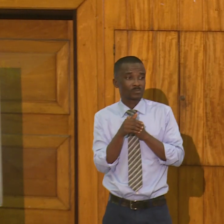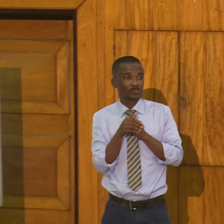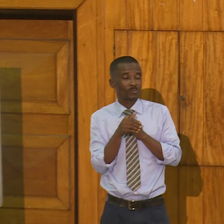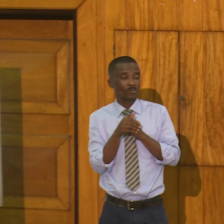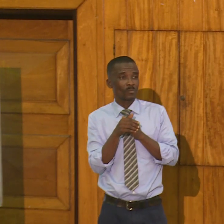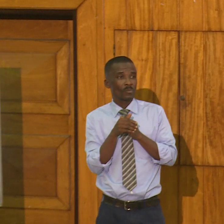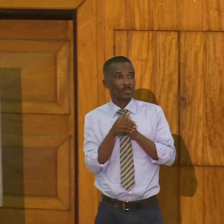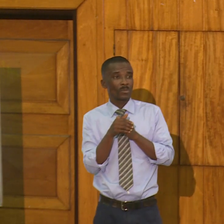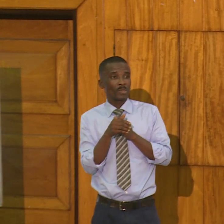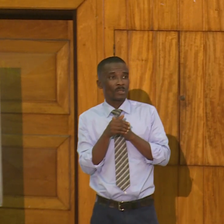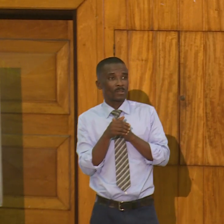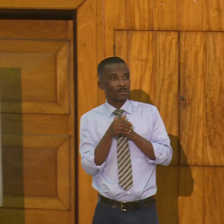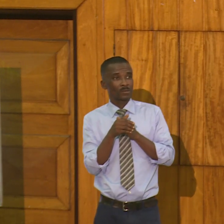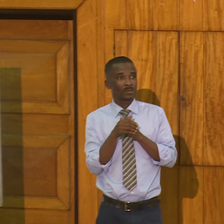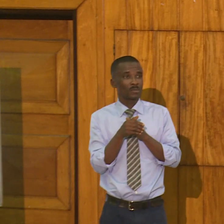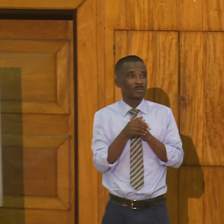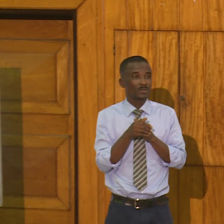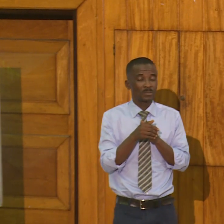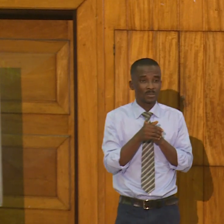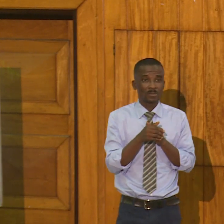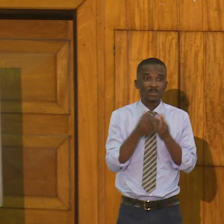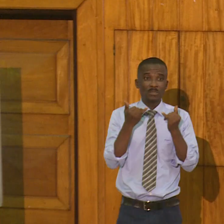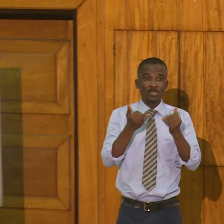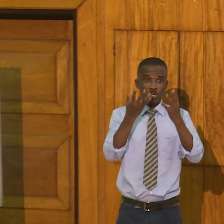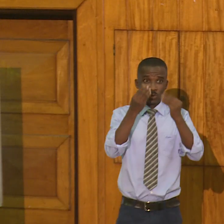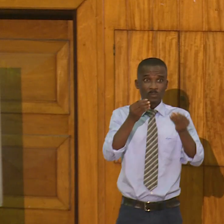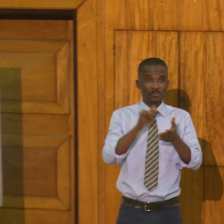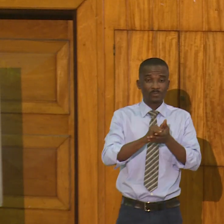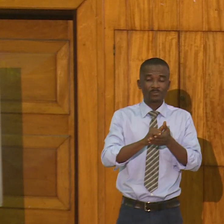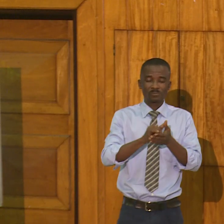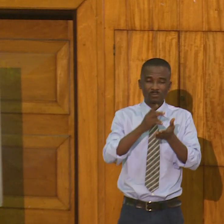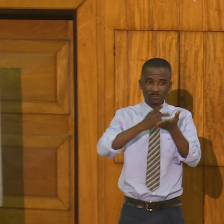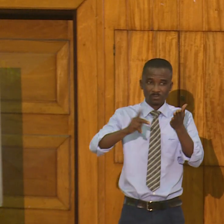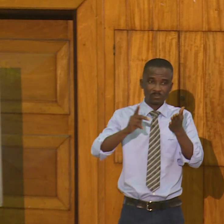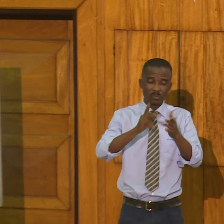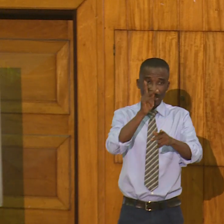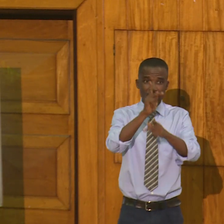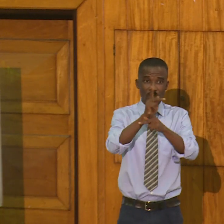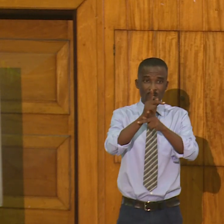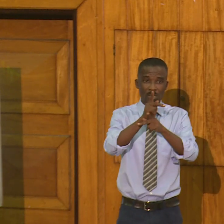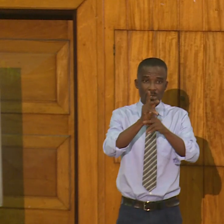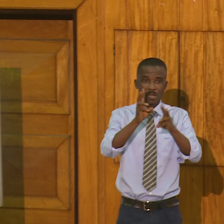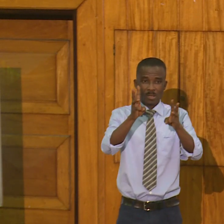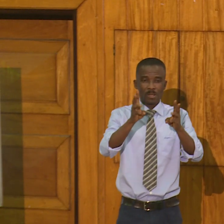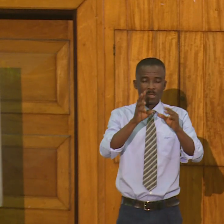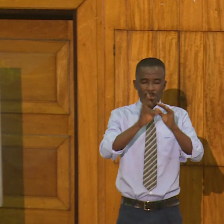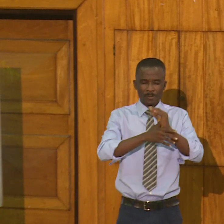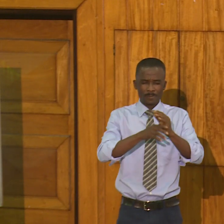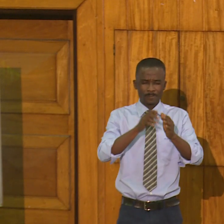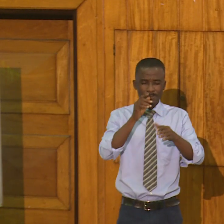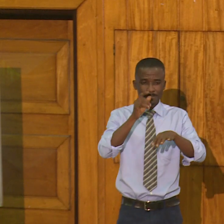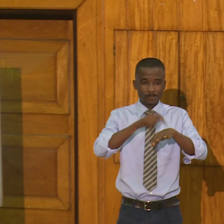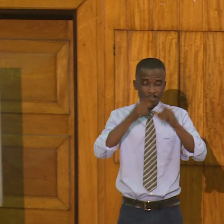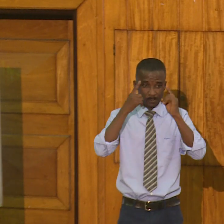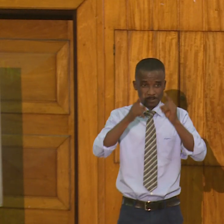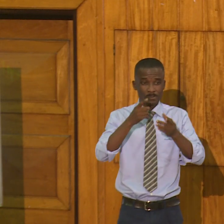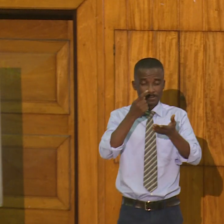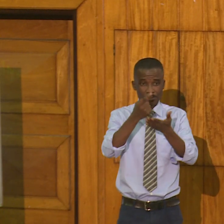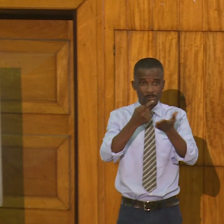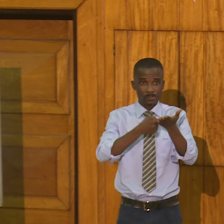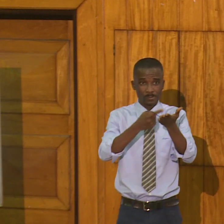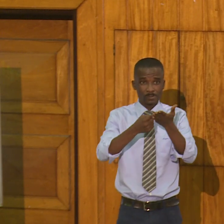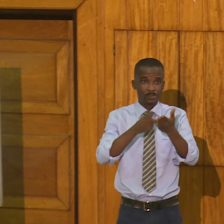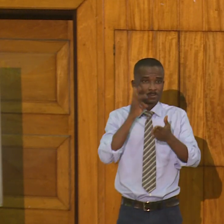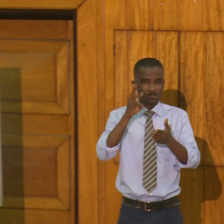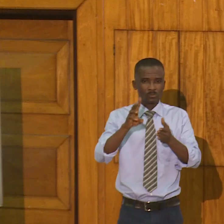scale-up and all that. And like I said, this is something worth doing as part of the sustainability drive. And when that time comes, the negotiation, especially